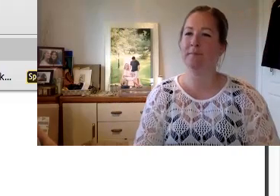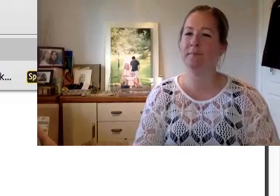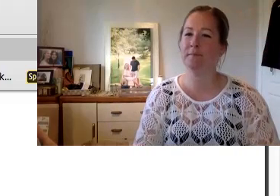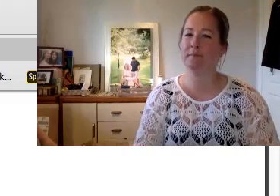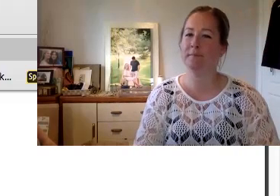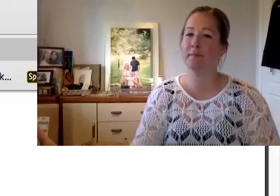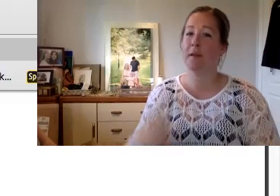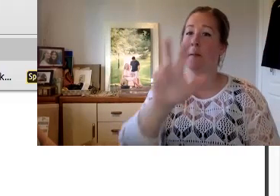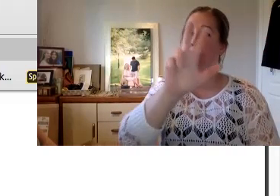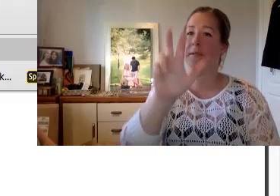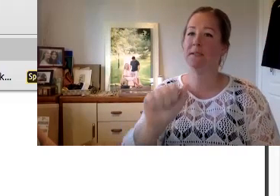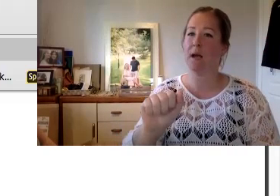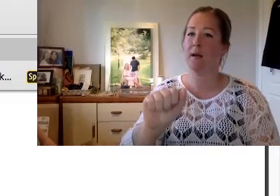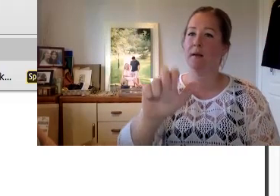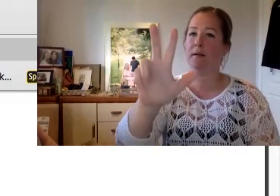McDonald's.